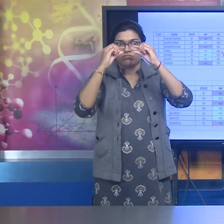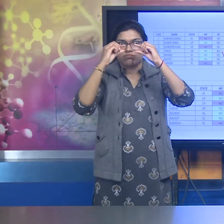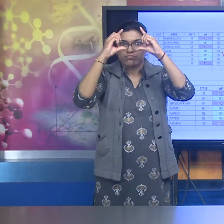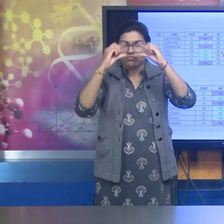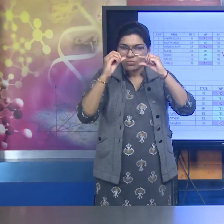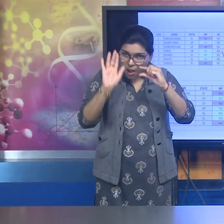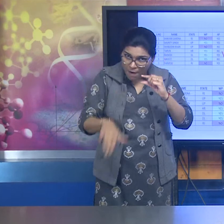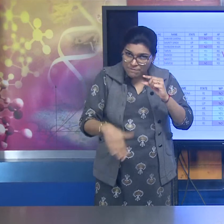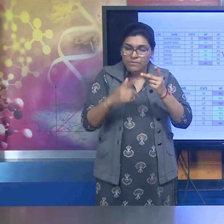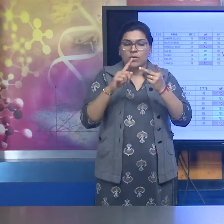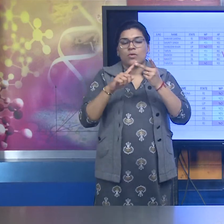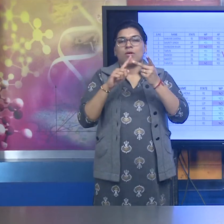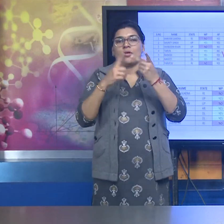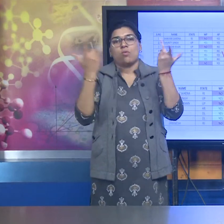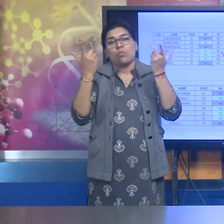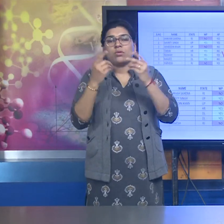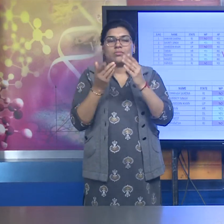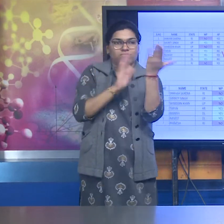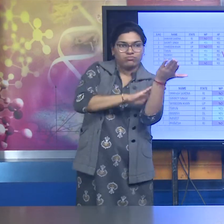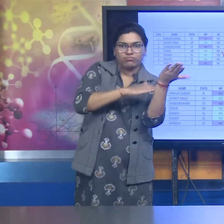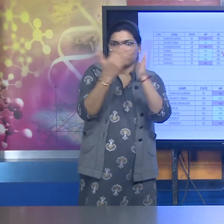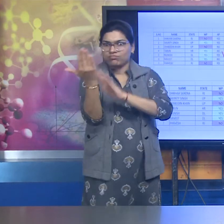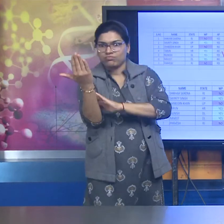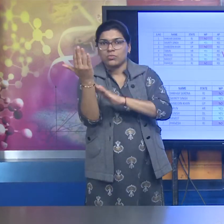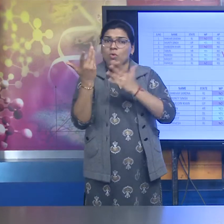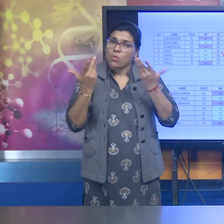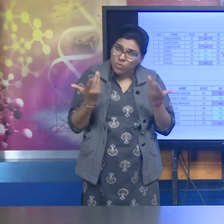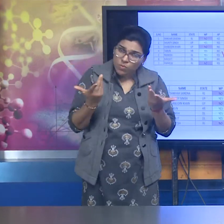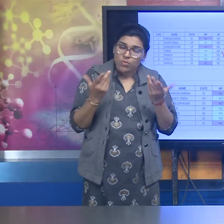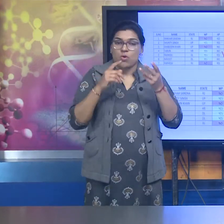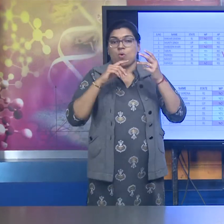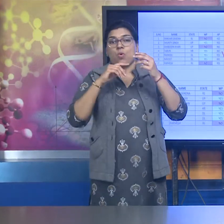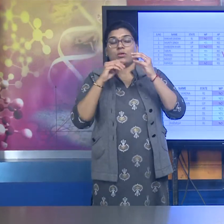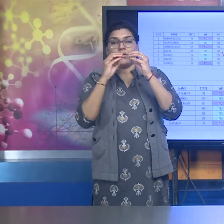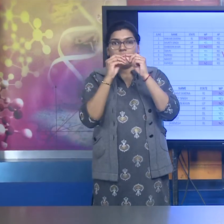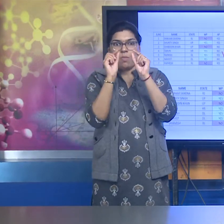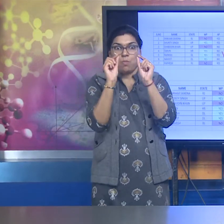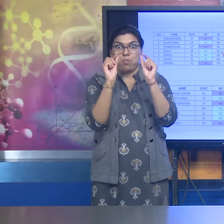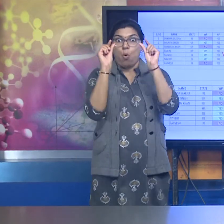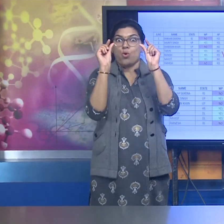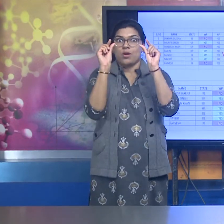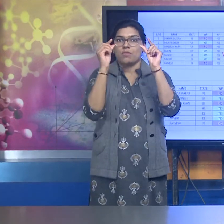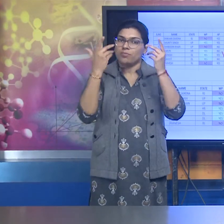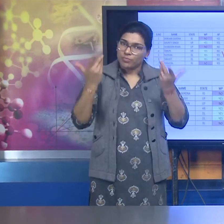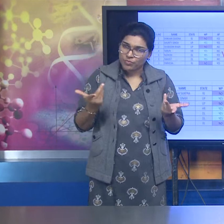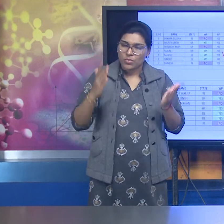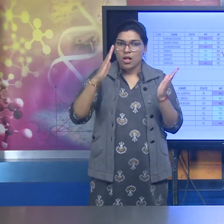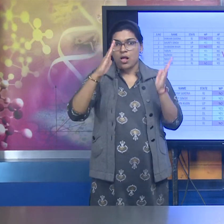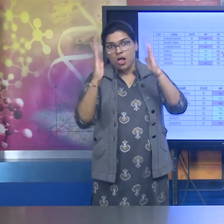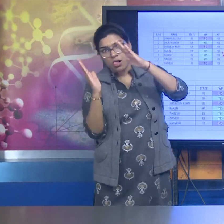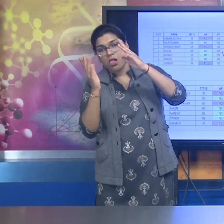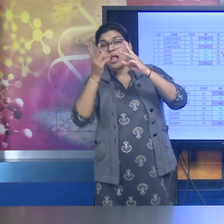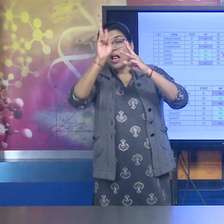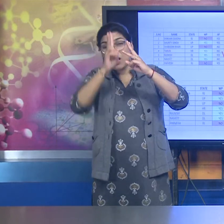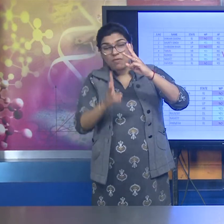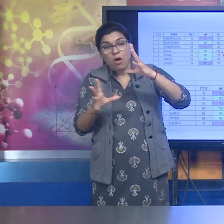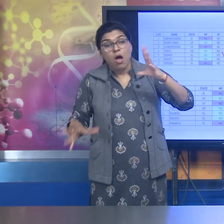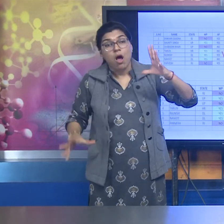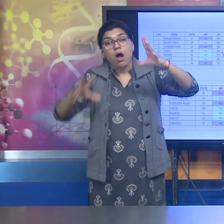if you choose the right color for the right word and the right cell, you can easily identify